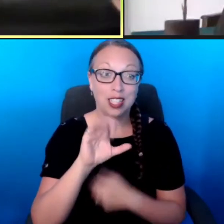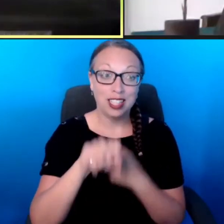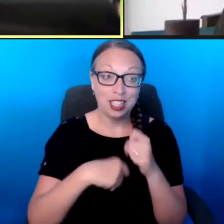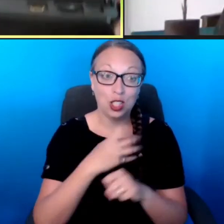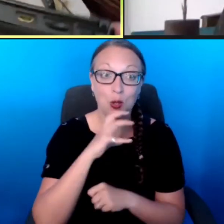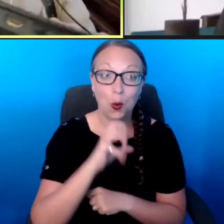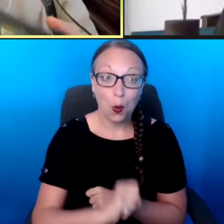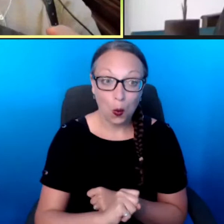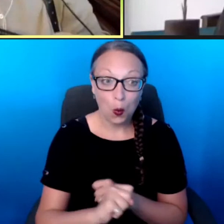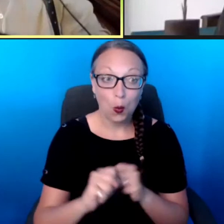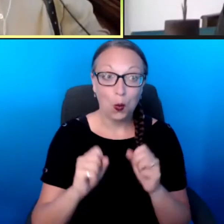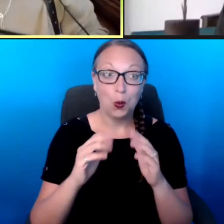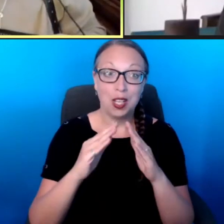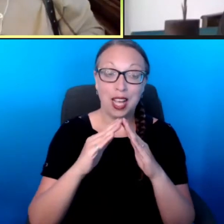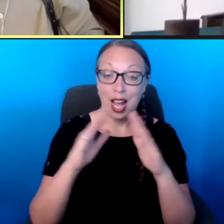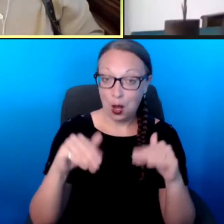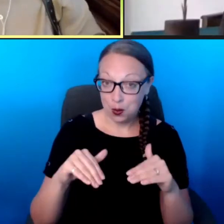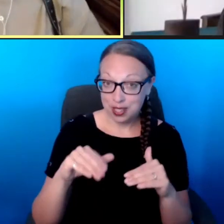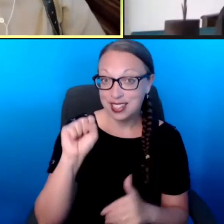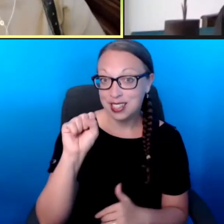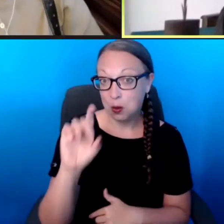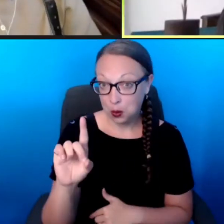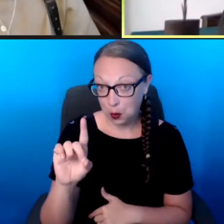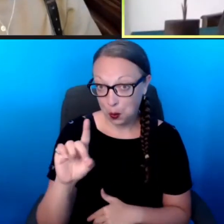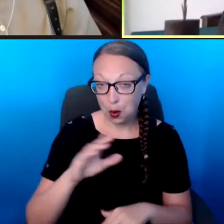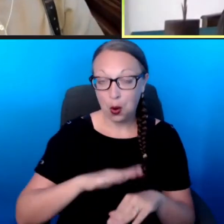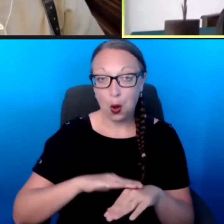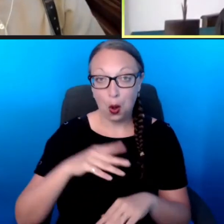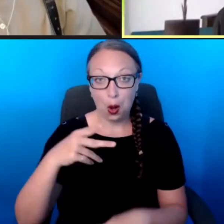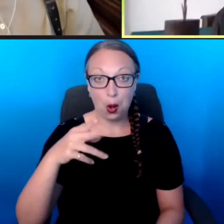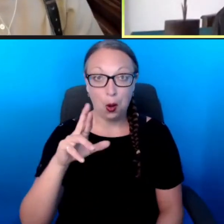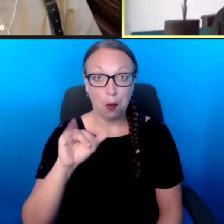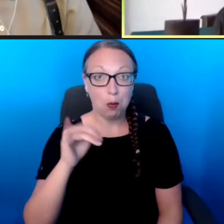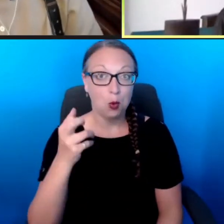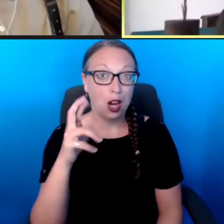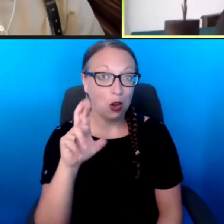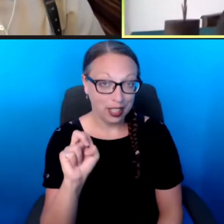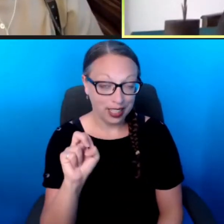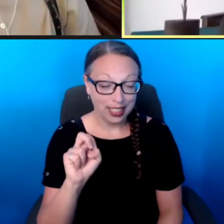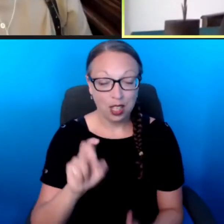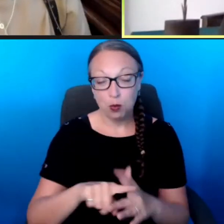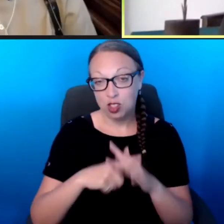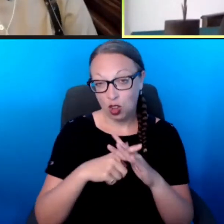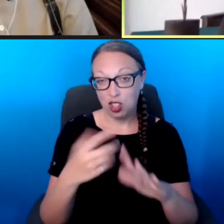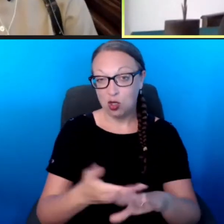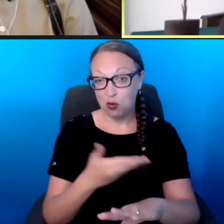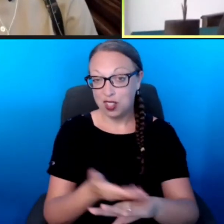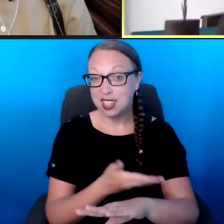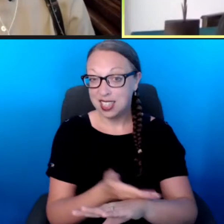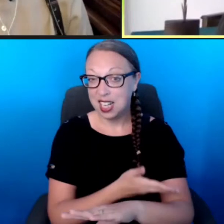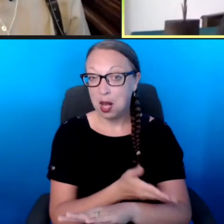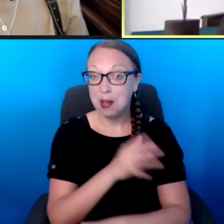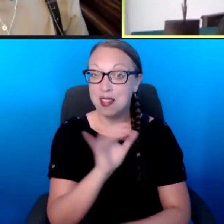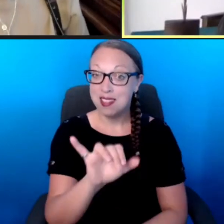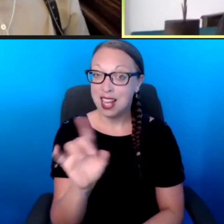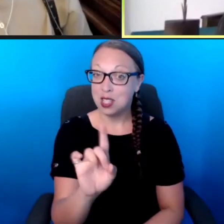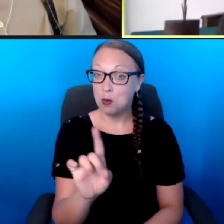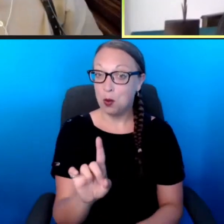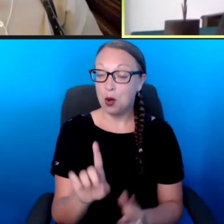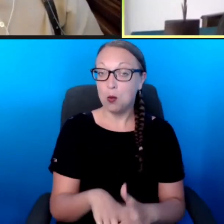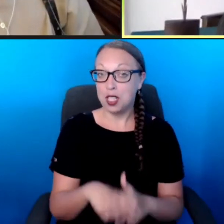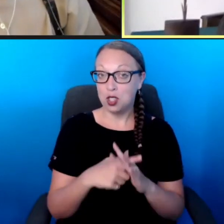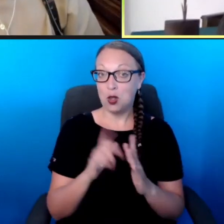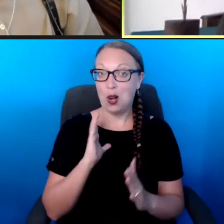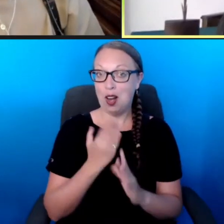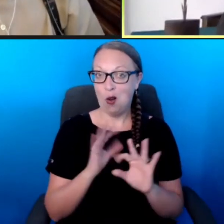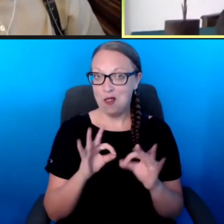Dakota on the prairie. And, so I started to remodel it, and that's where we started our family. And so knowing that one of us